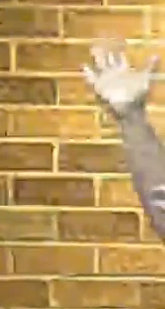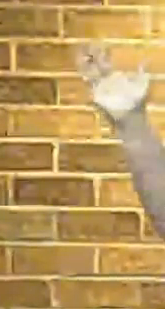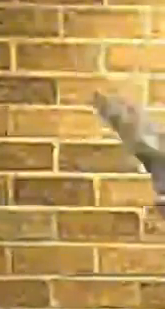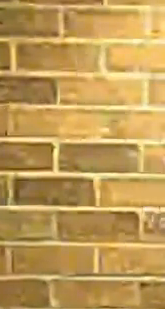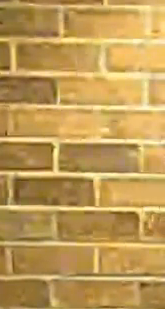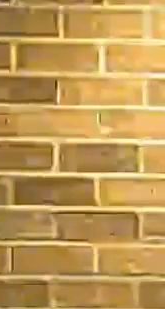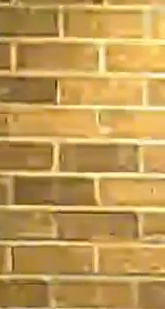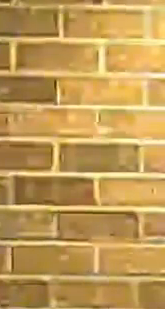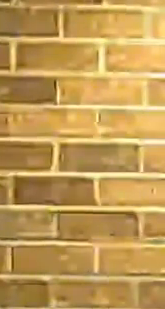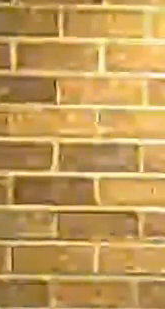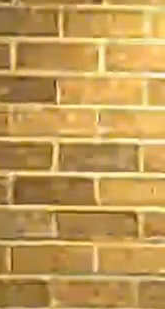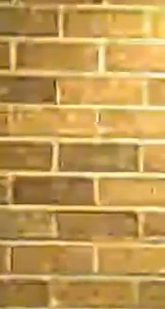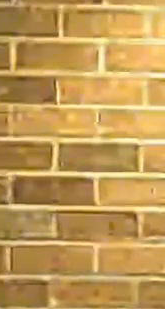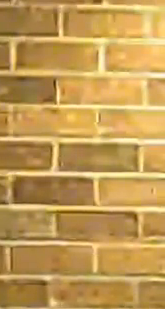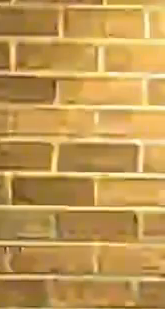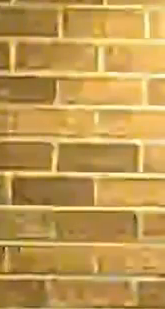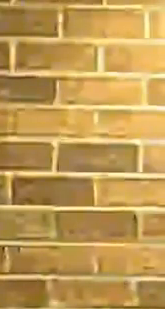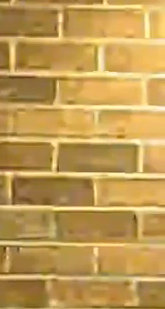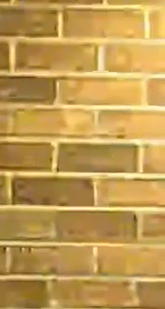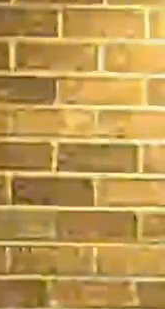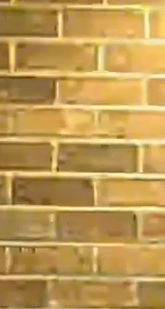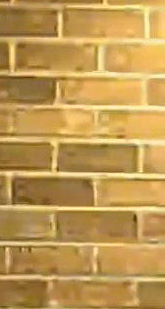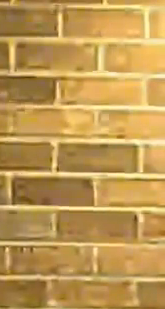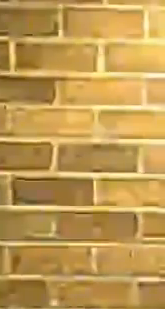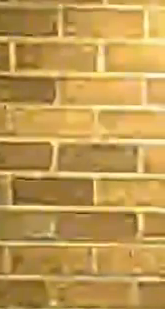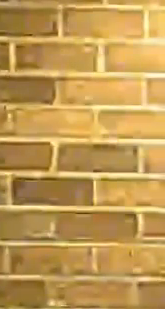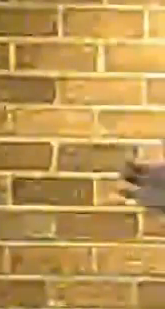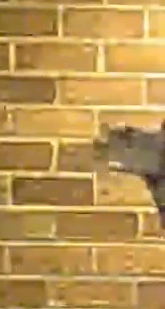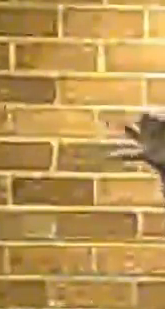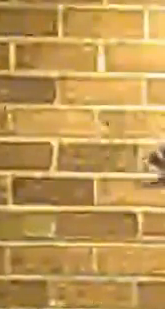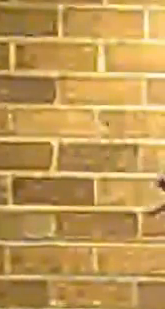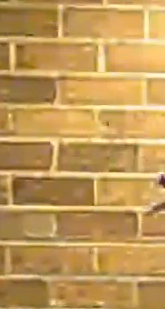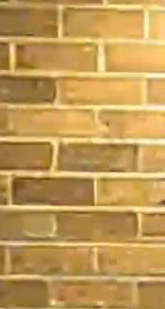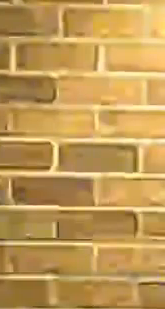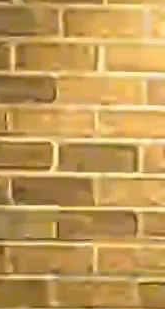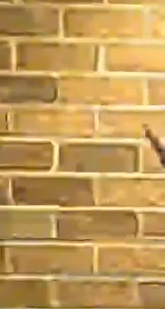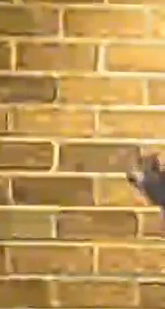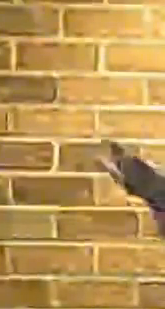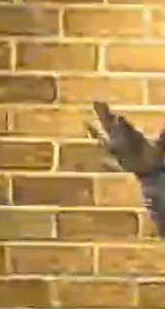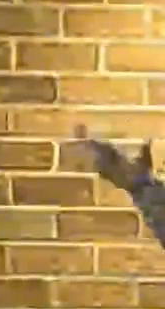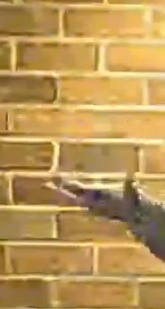I'm only just confirming what he said. In relation to the land, nor any